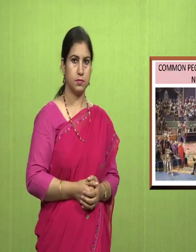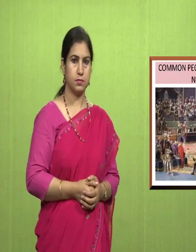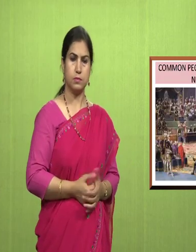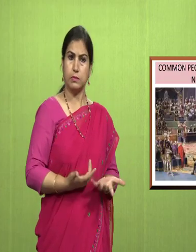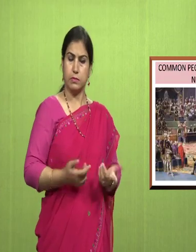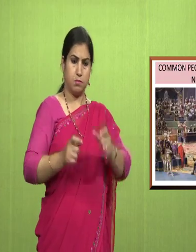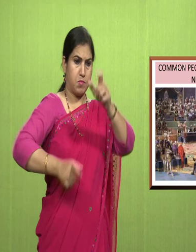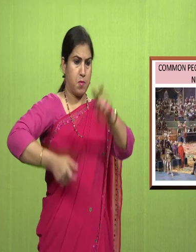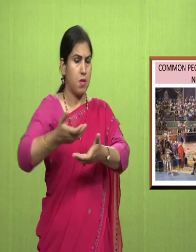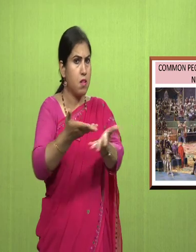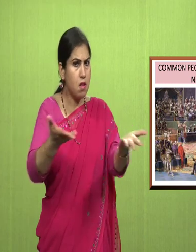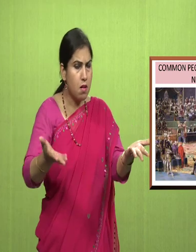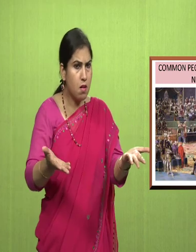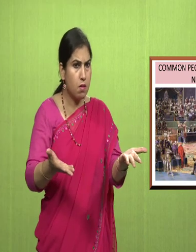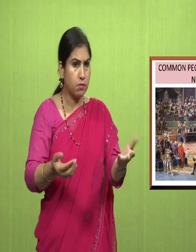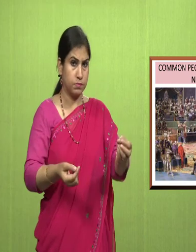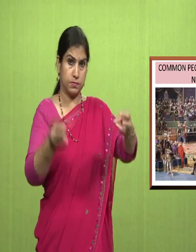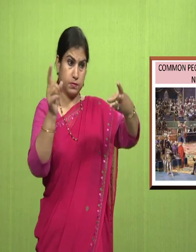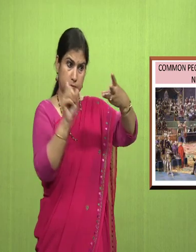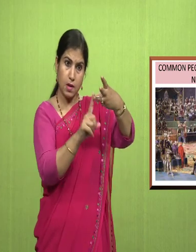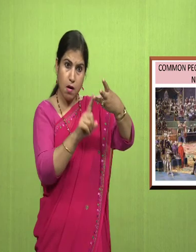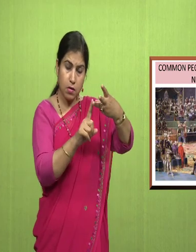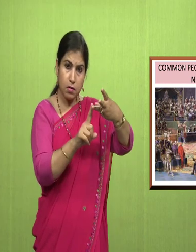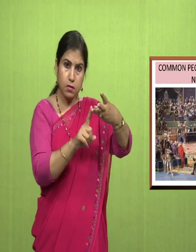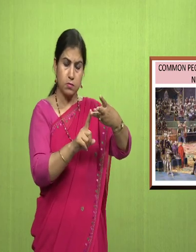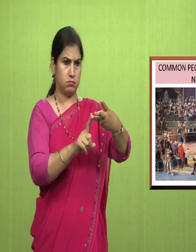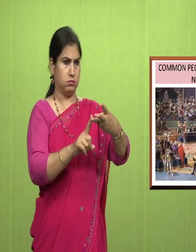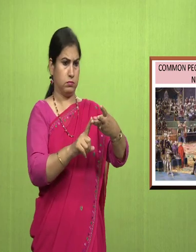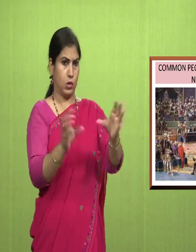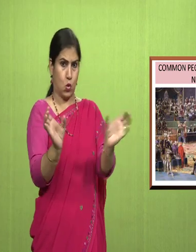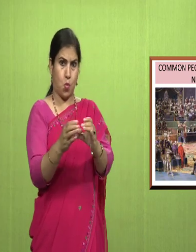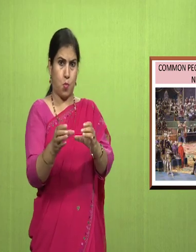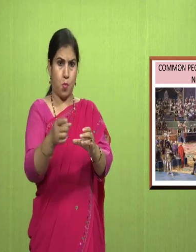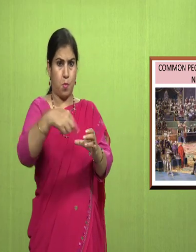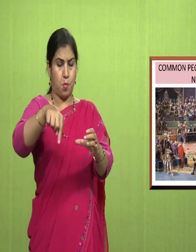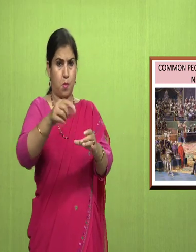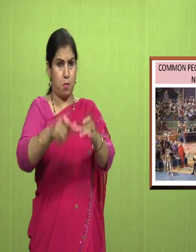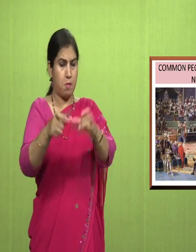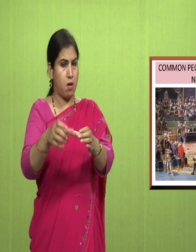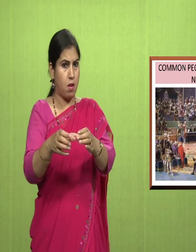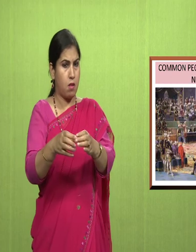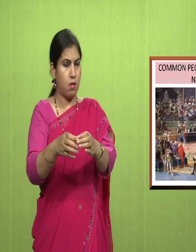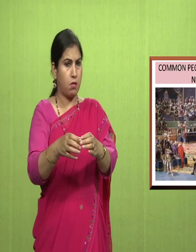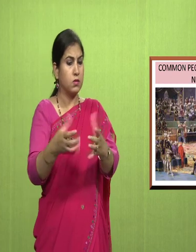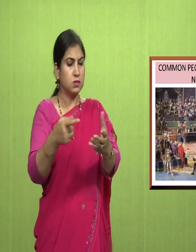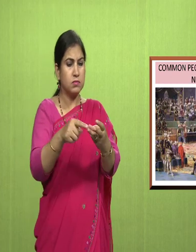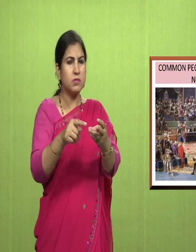The people from the third group, or you can say the common